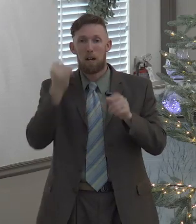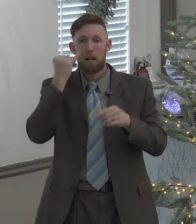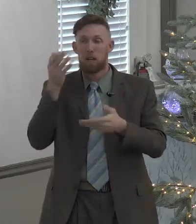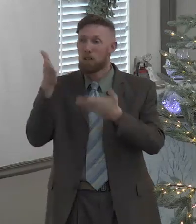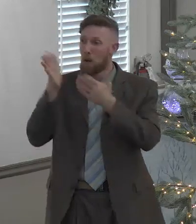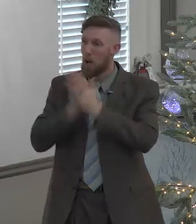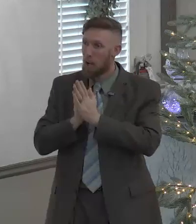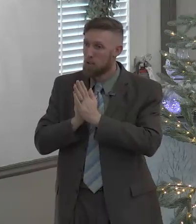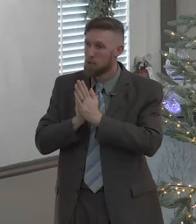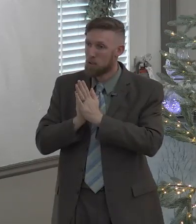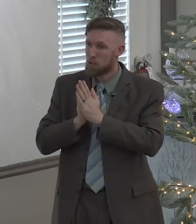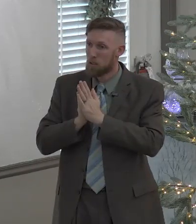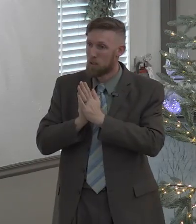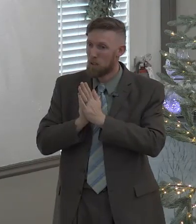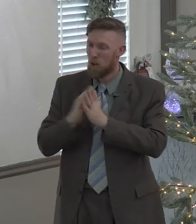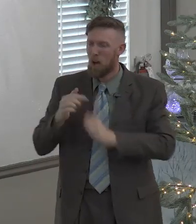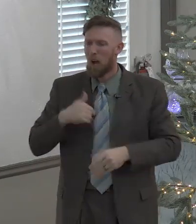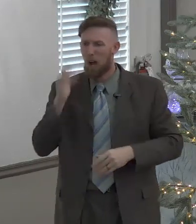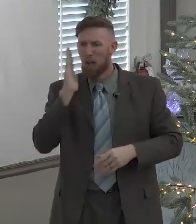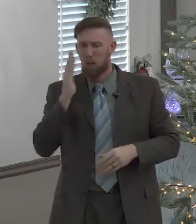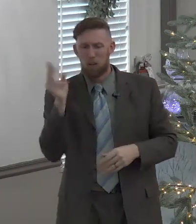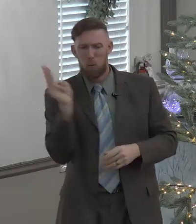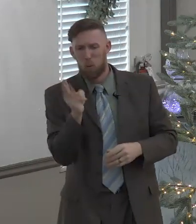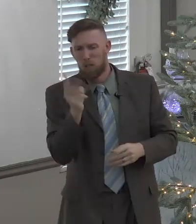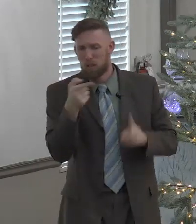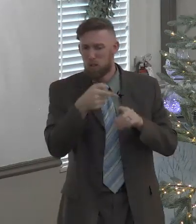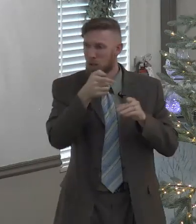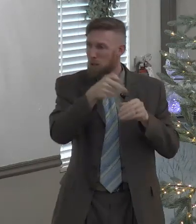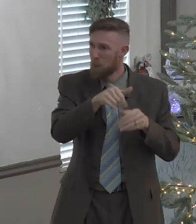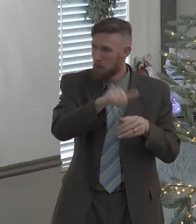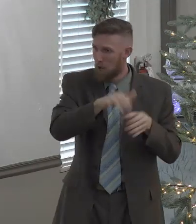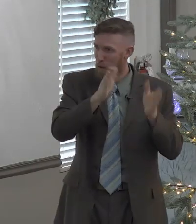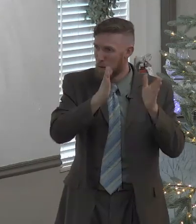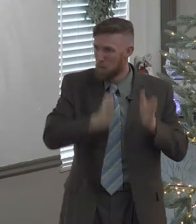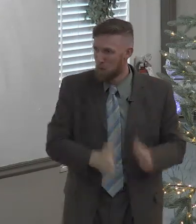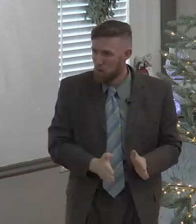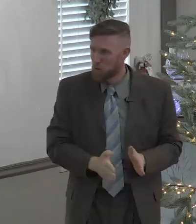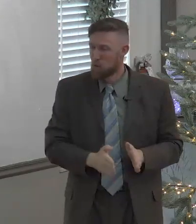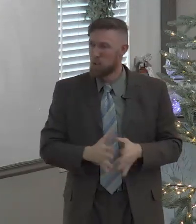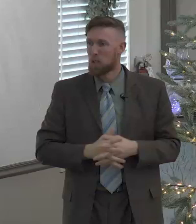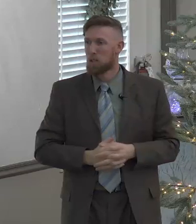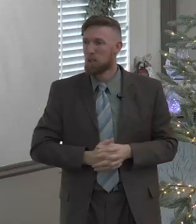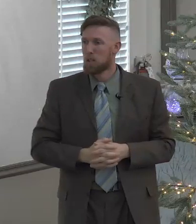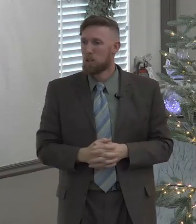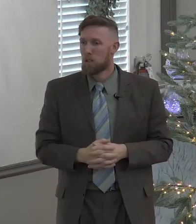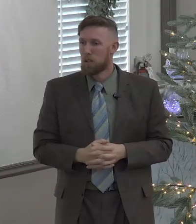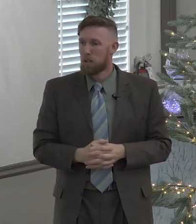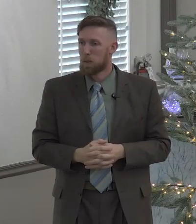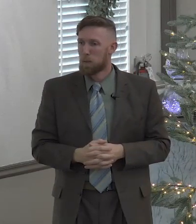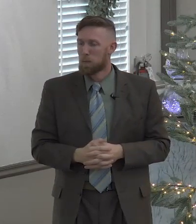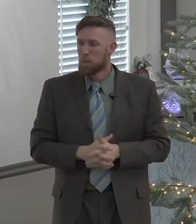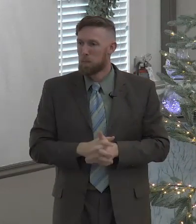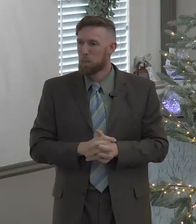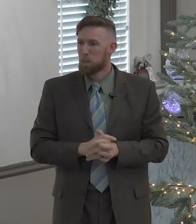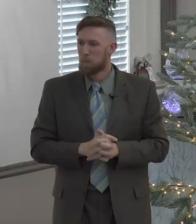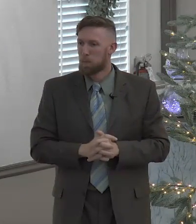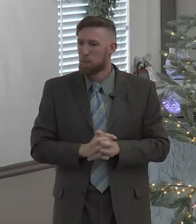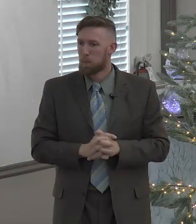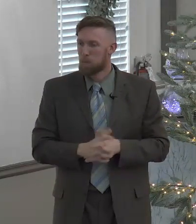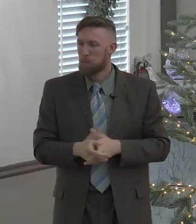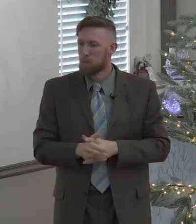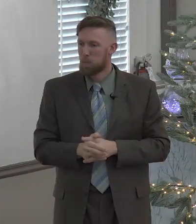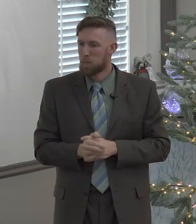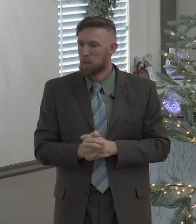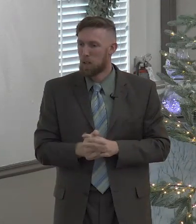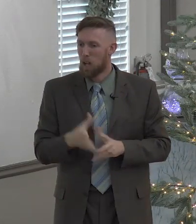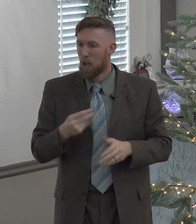You know, however, if you maybe ask the Lord, "Well, Lord, I will faithfully witness to this person," or whatever it